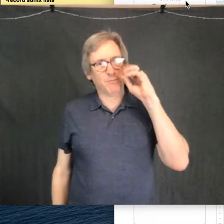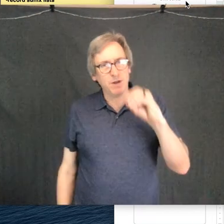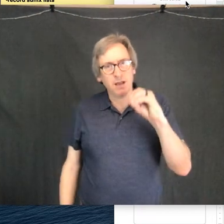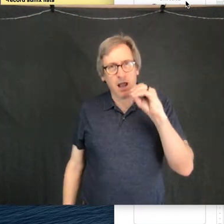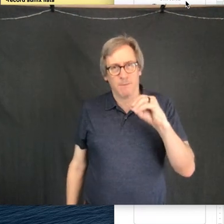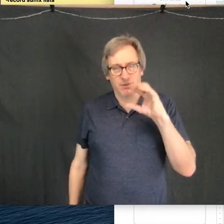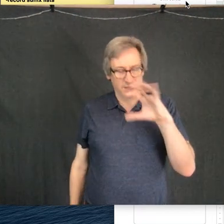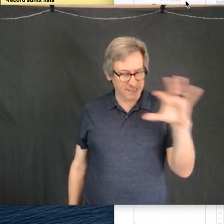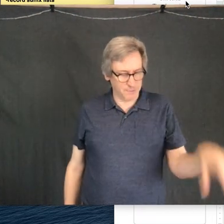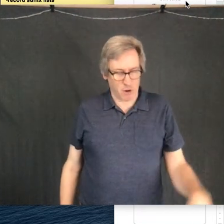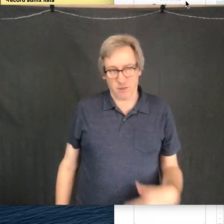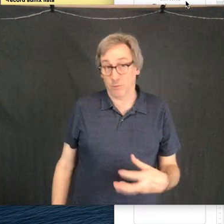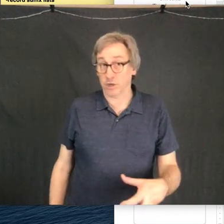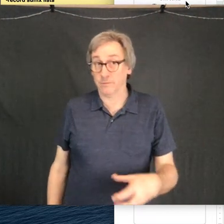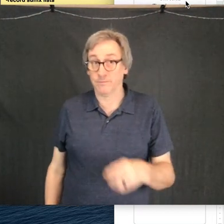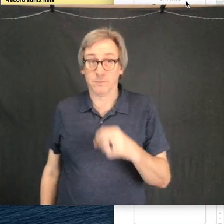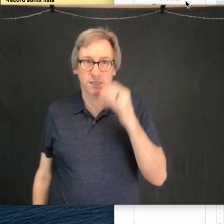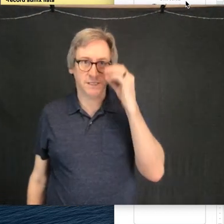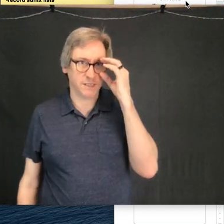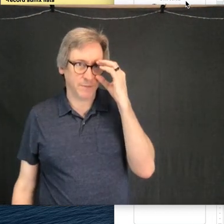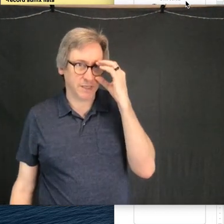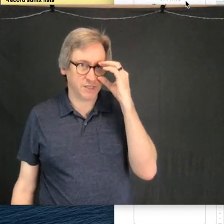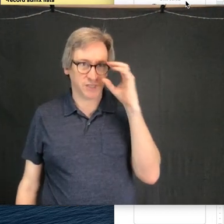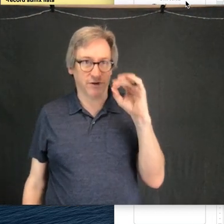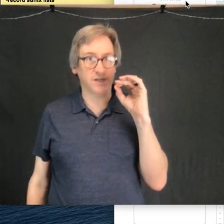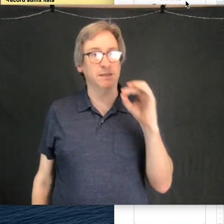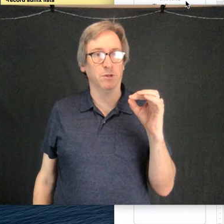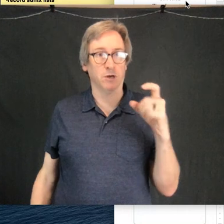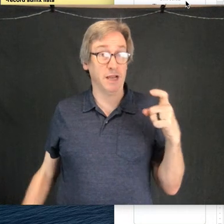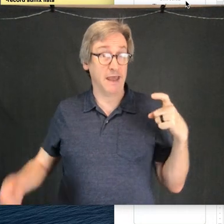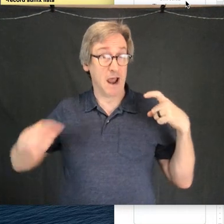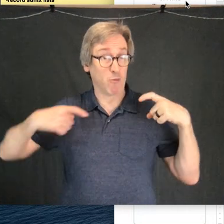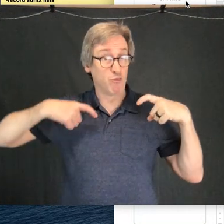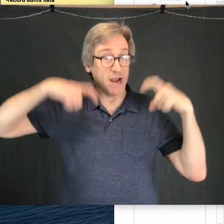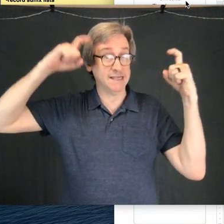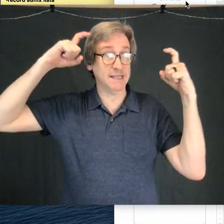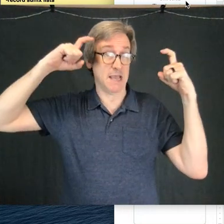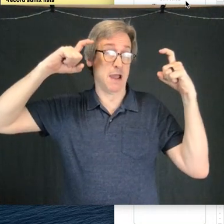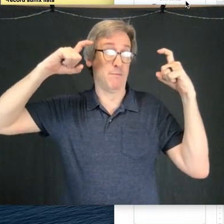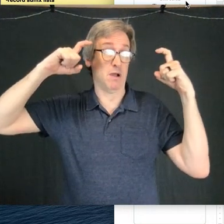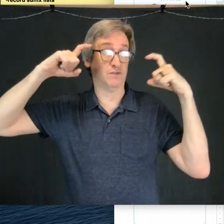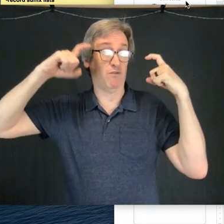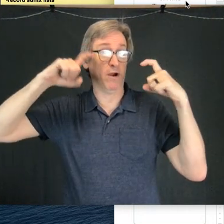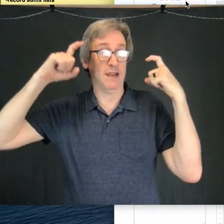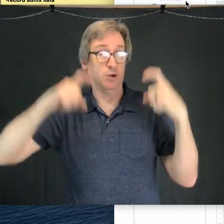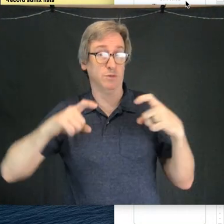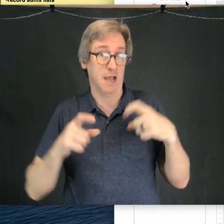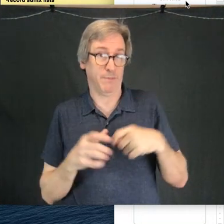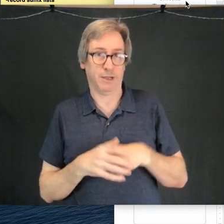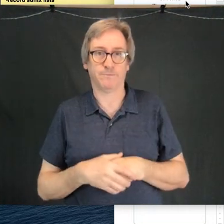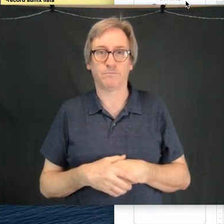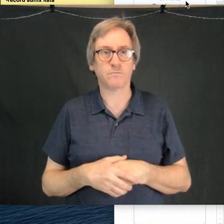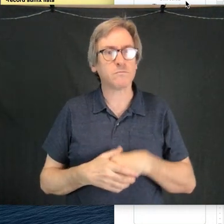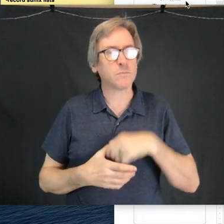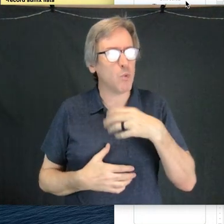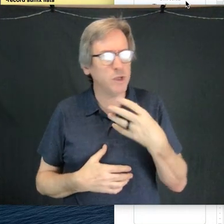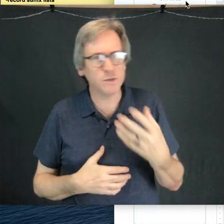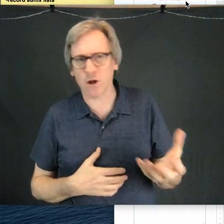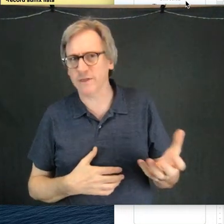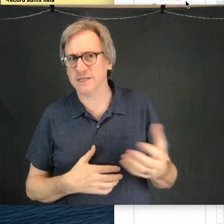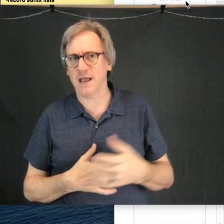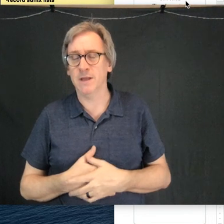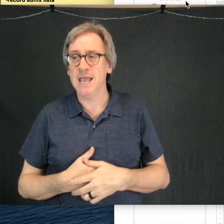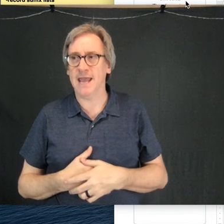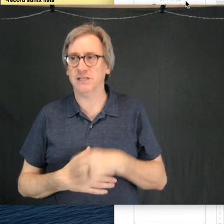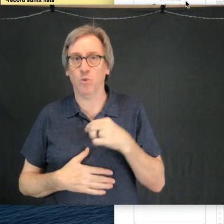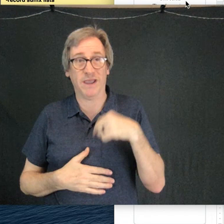And I bring up, this isn't part of the book. This is something that's just very similar in that raising the eyebrows for a new topic. We use it